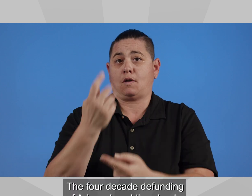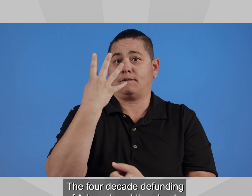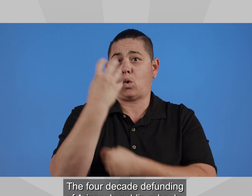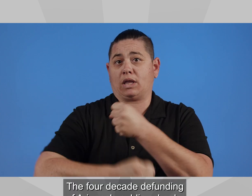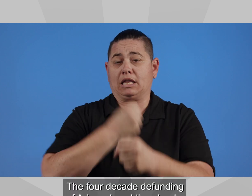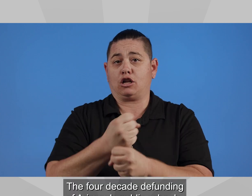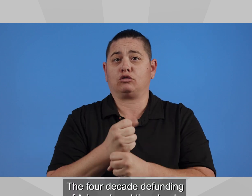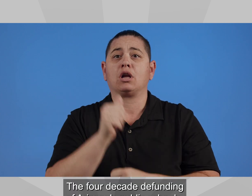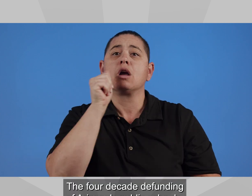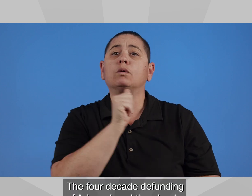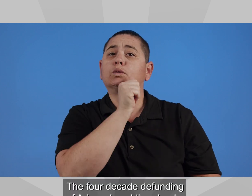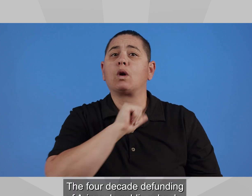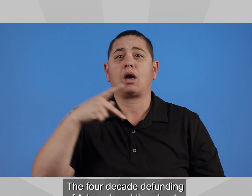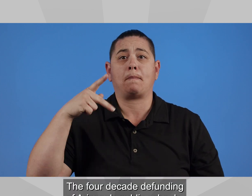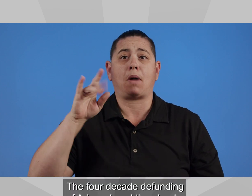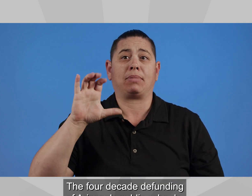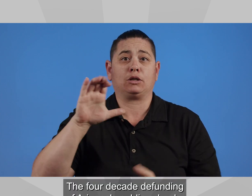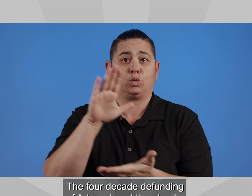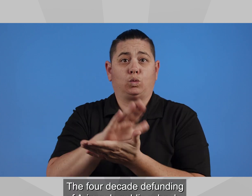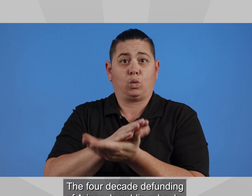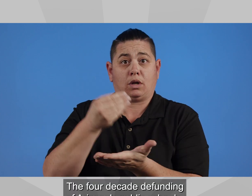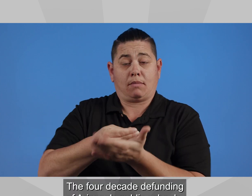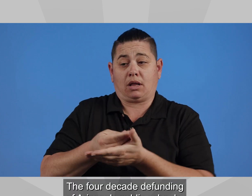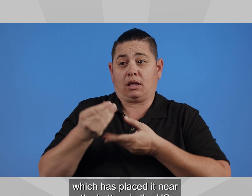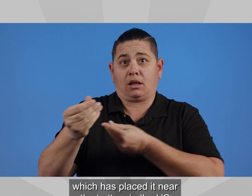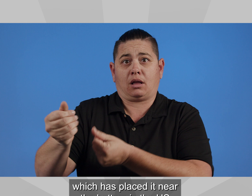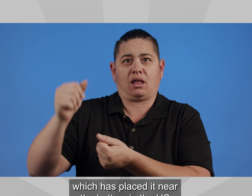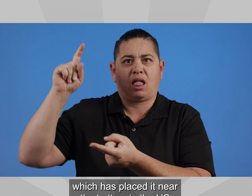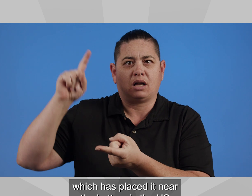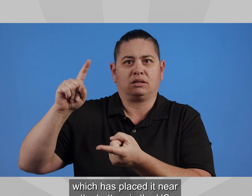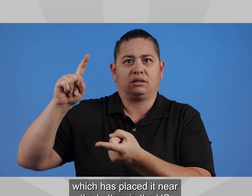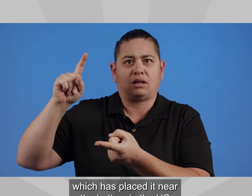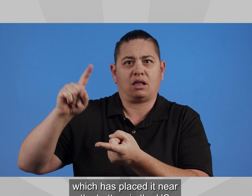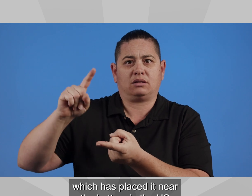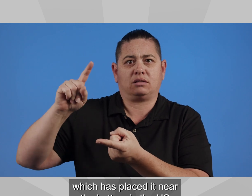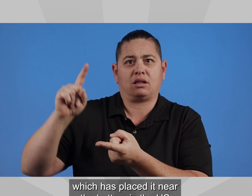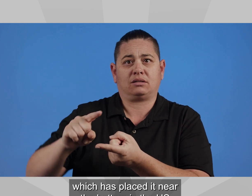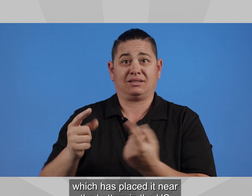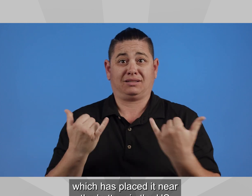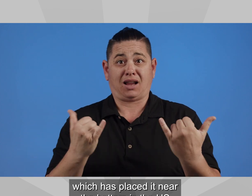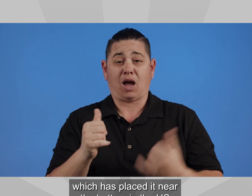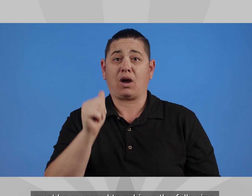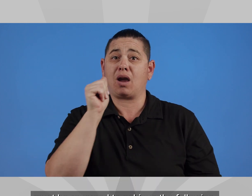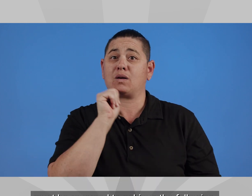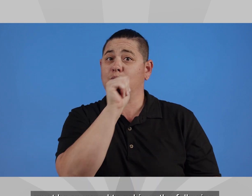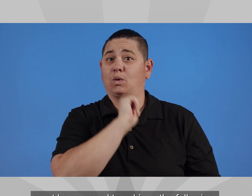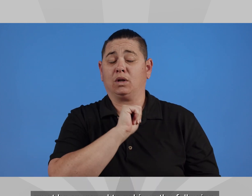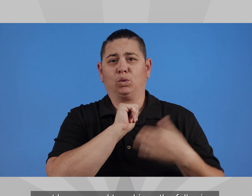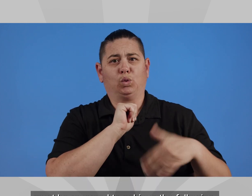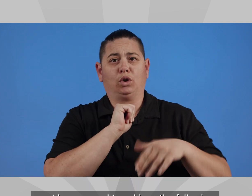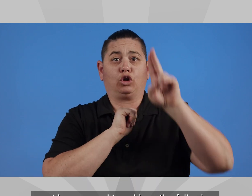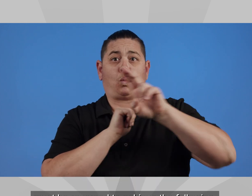The 4-decade defunding of Arizona's public schools, which has placed it near the bottom in the U.S., must